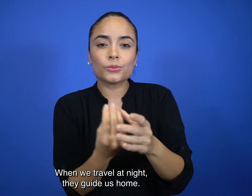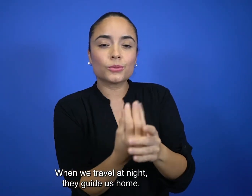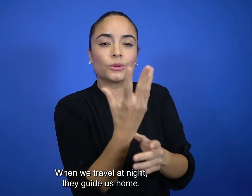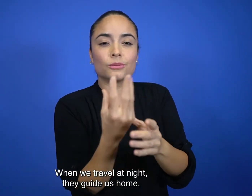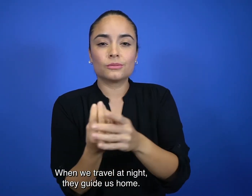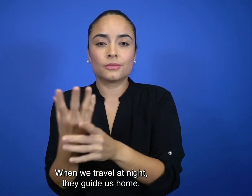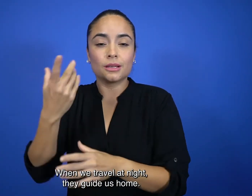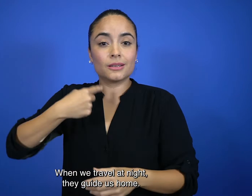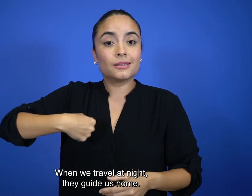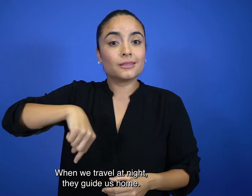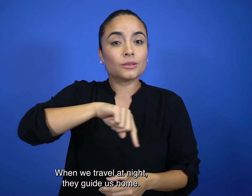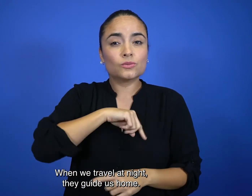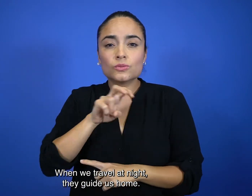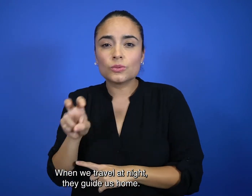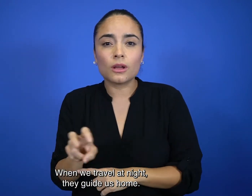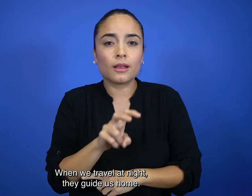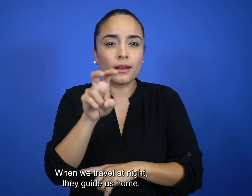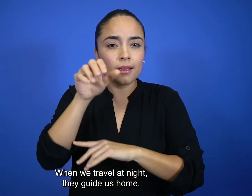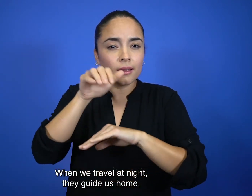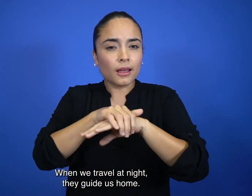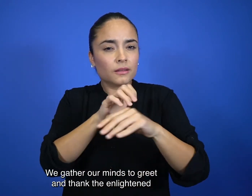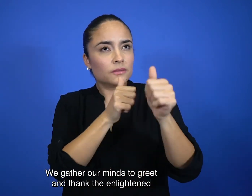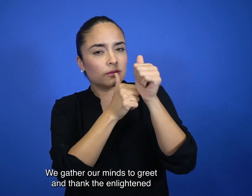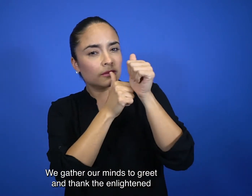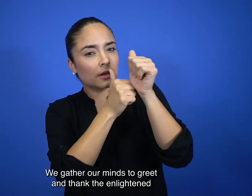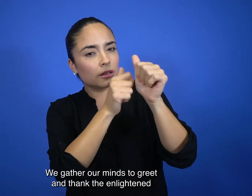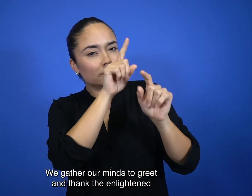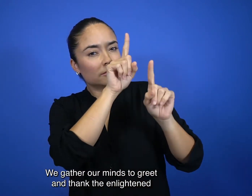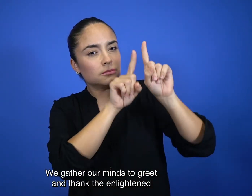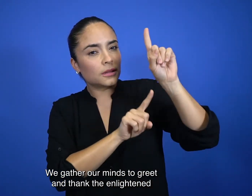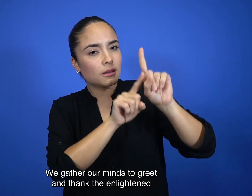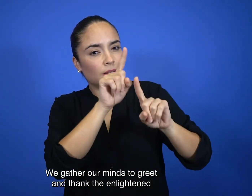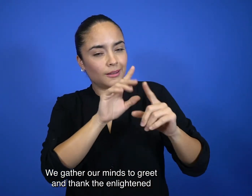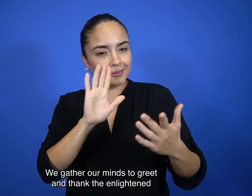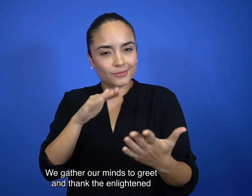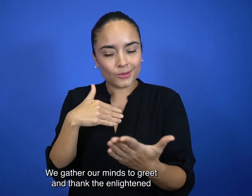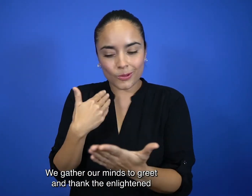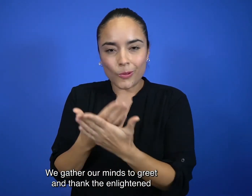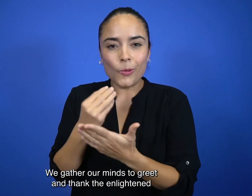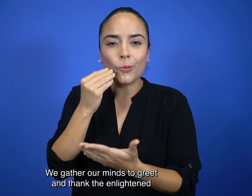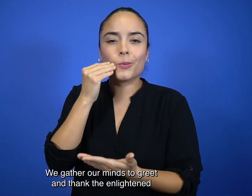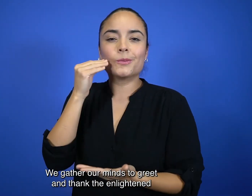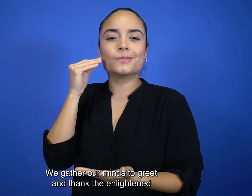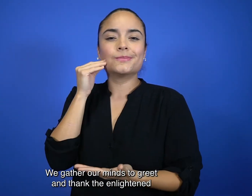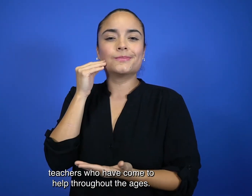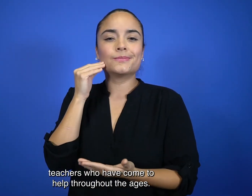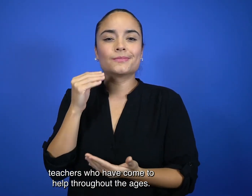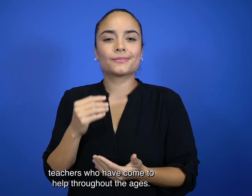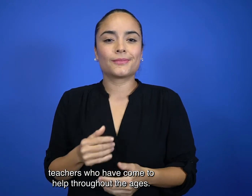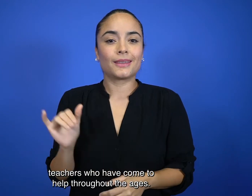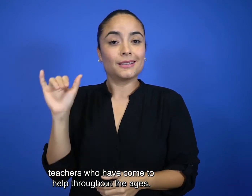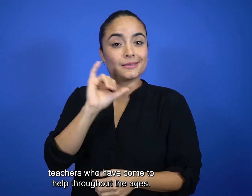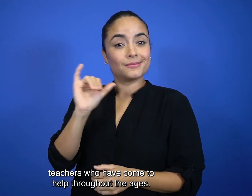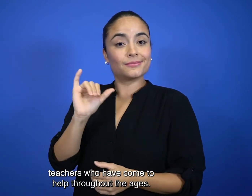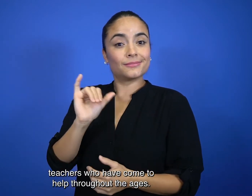night, they guide us home. We gather our minds to greet and thank the enlightened teachers who have come to